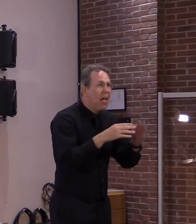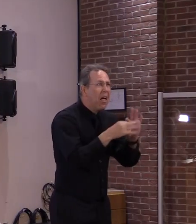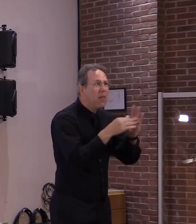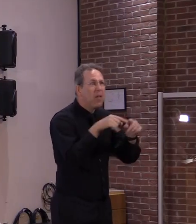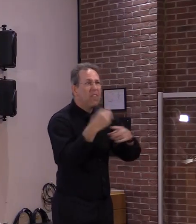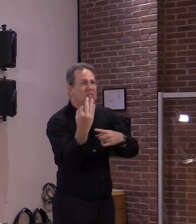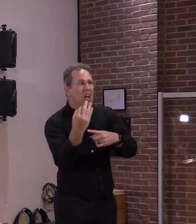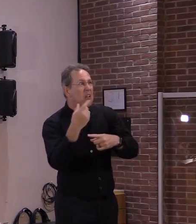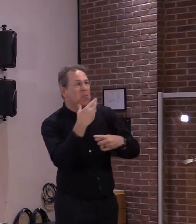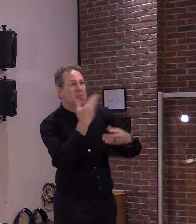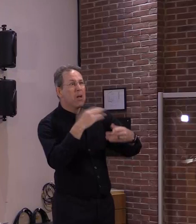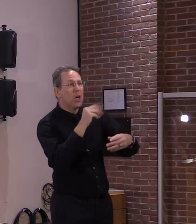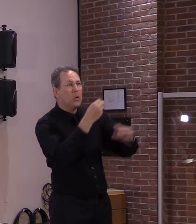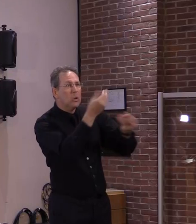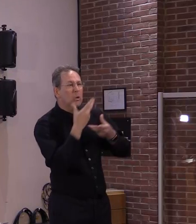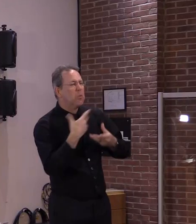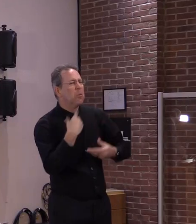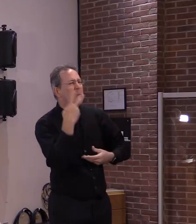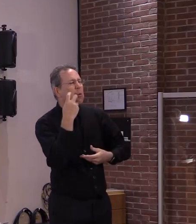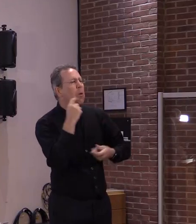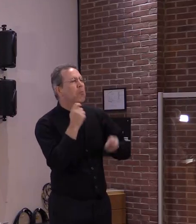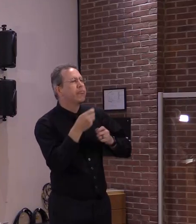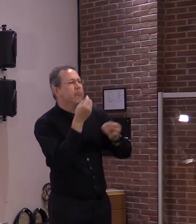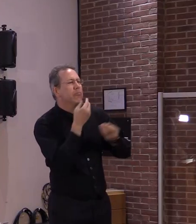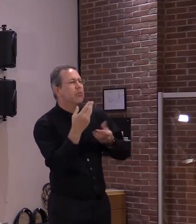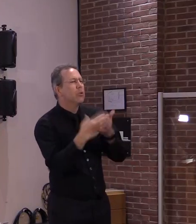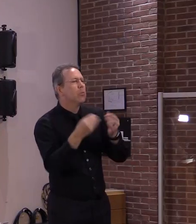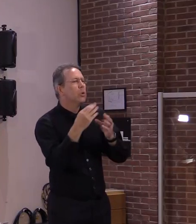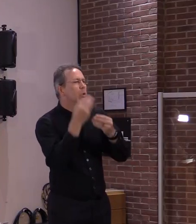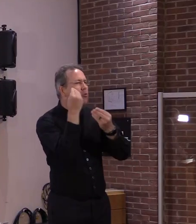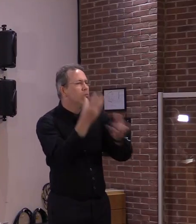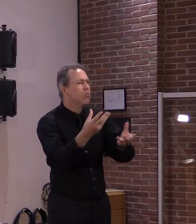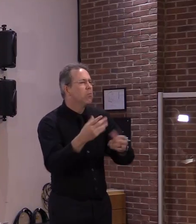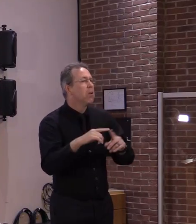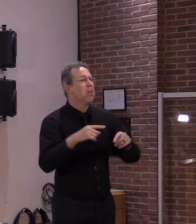our problem here, at least in Vermont, with regard to the J&J.